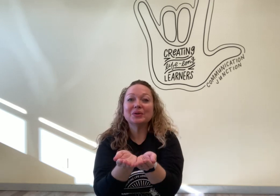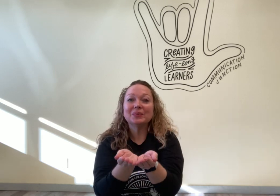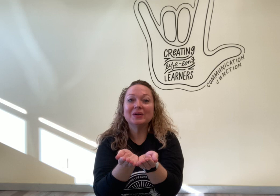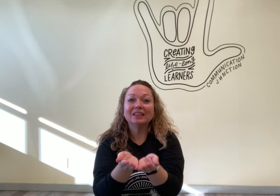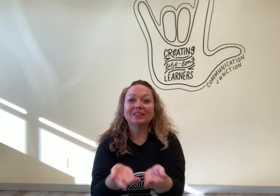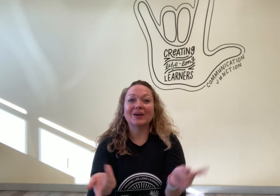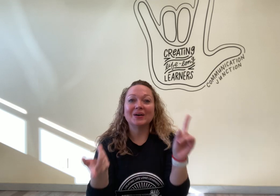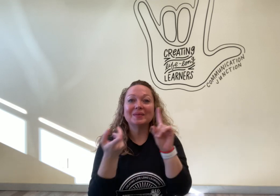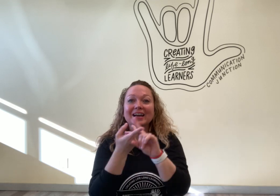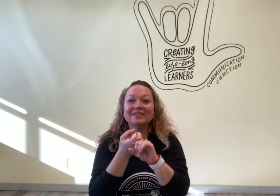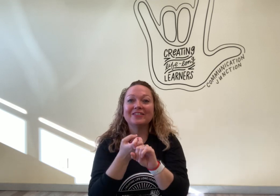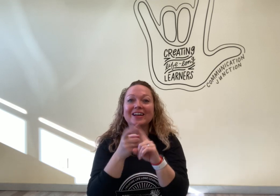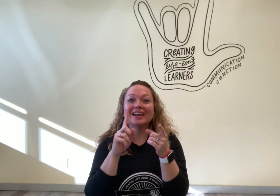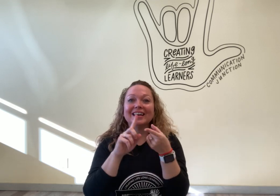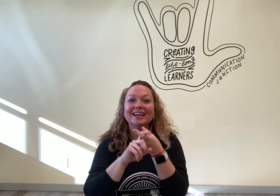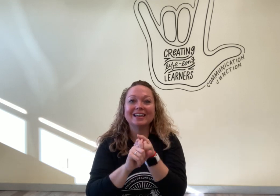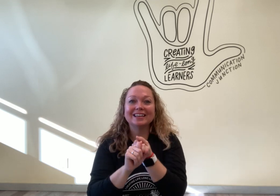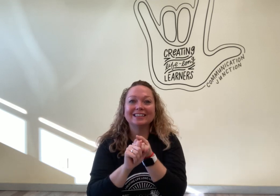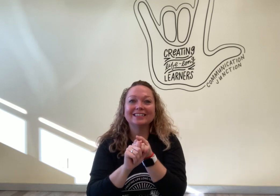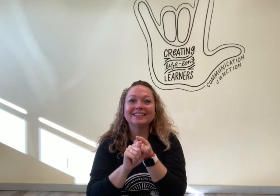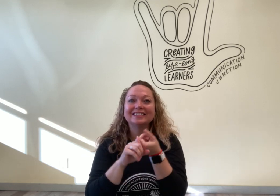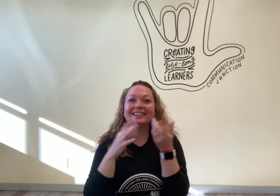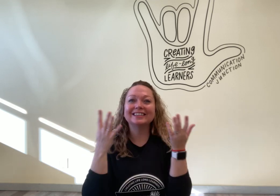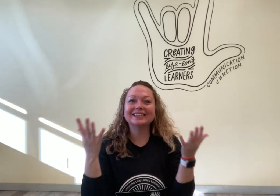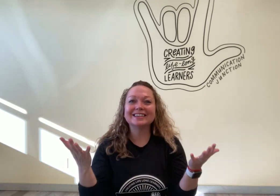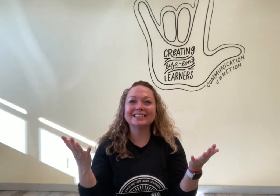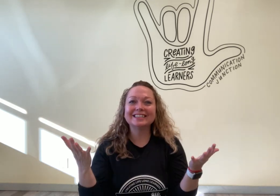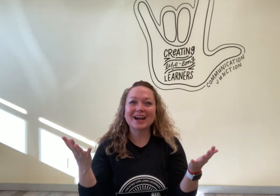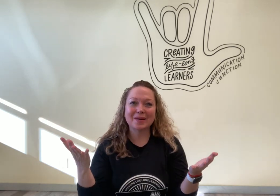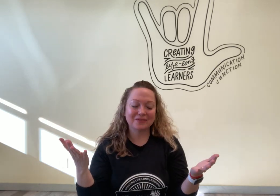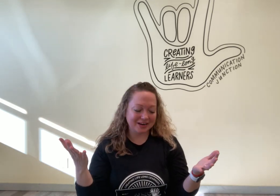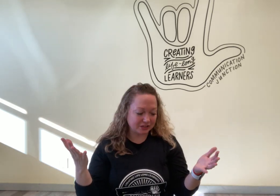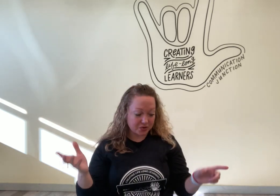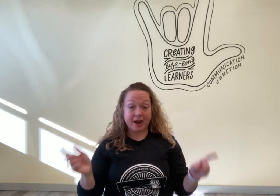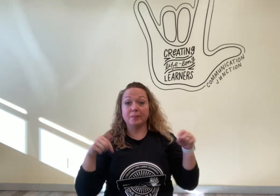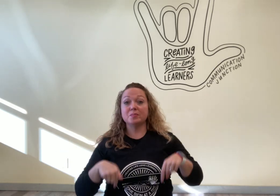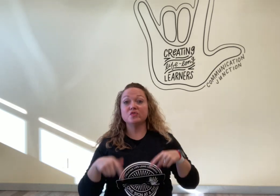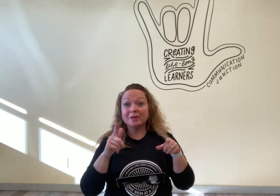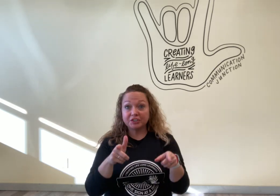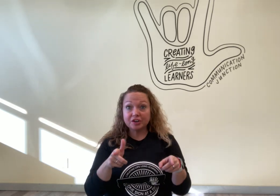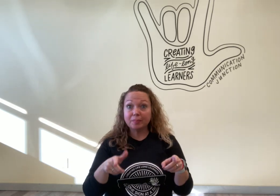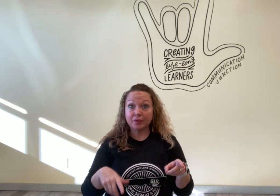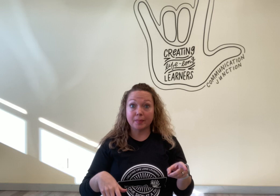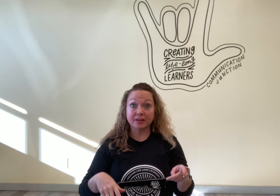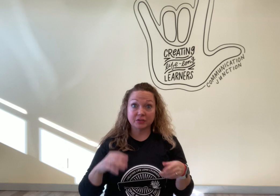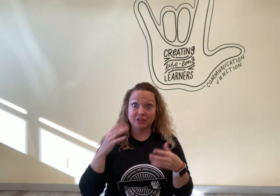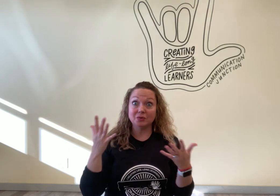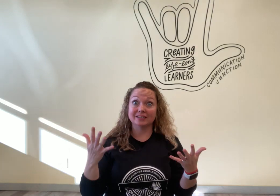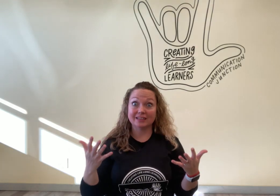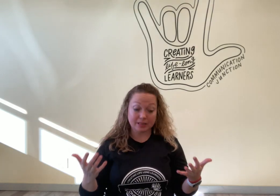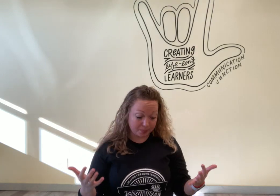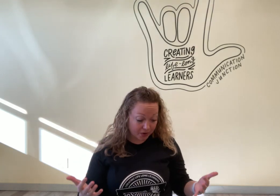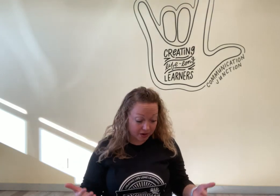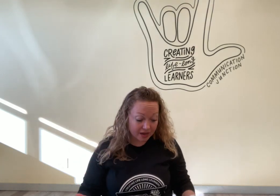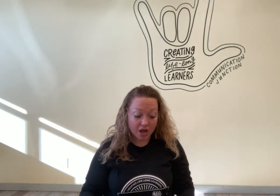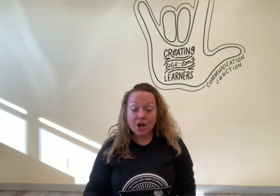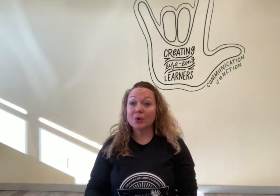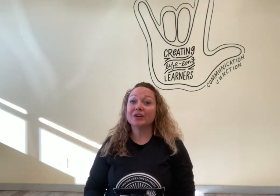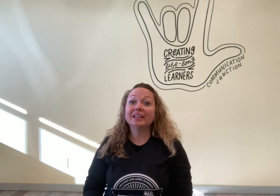with all my friends. Good job, friends. Okay, I'm gonna move my chair up a little bit so that you can see the book. Cornelius